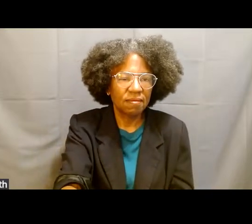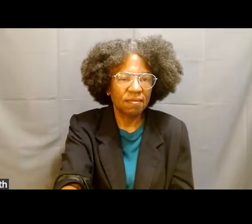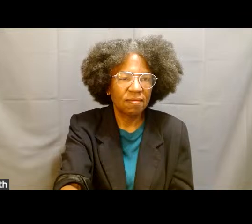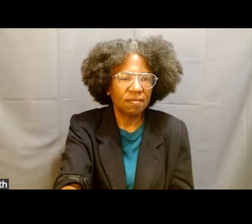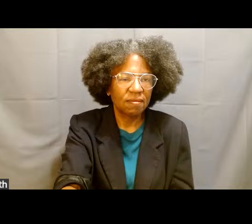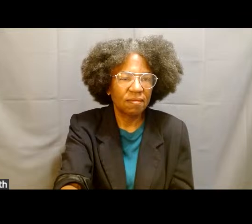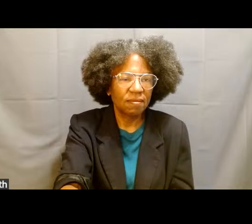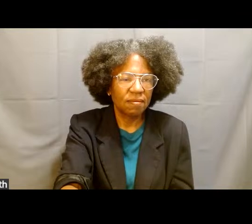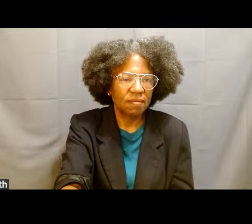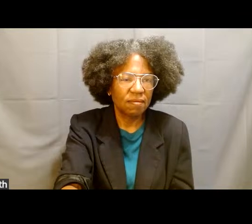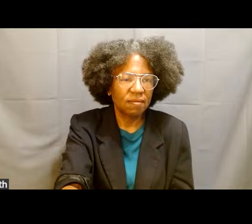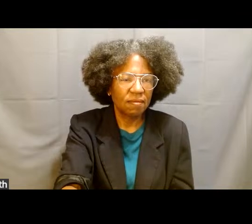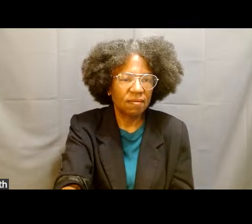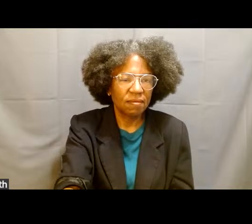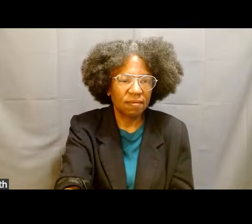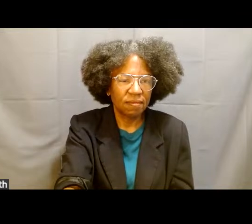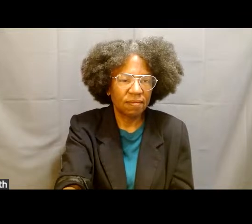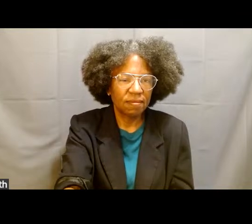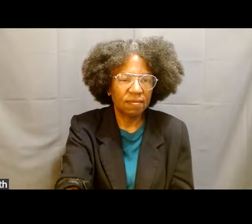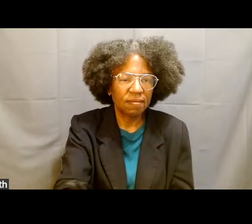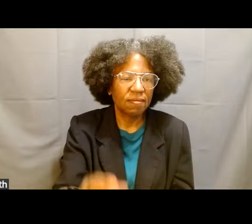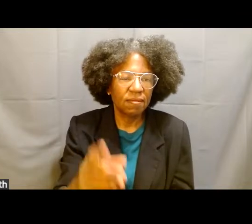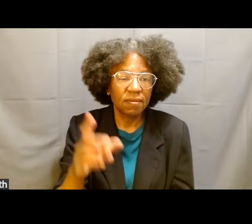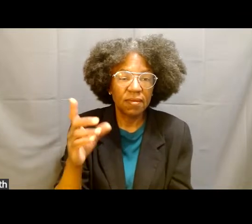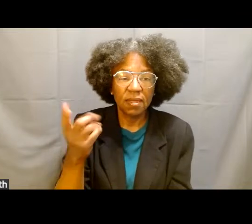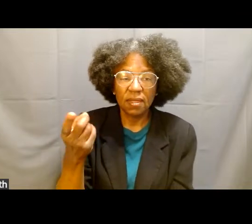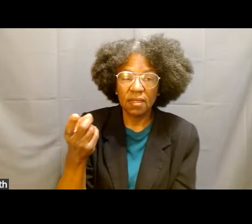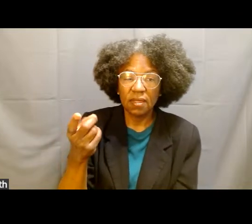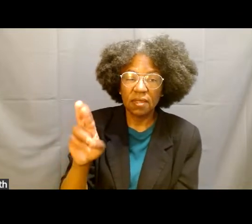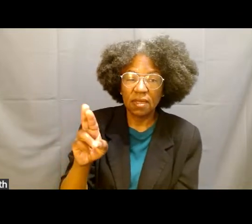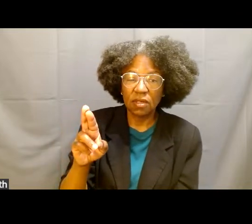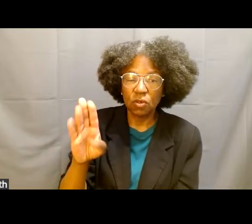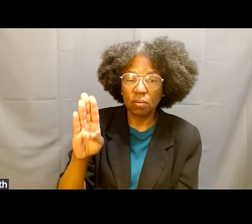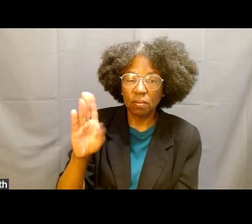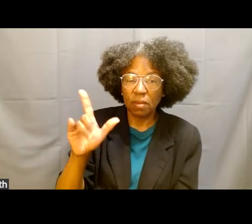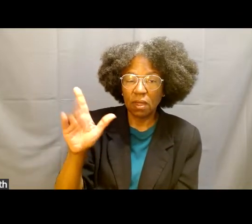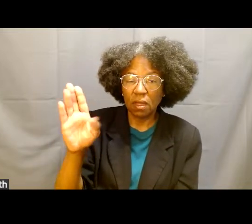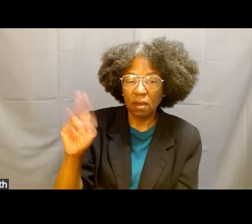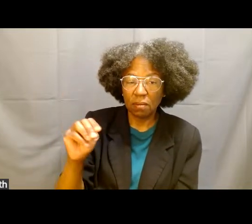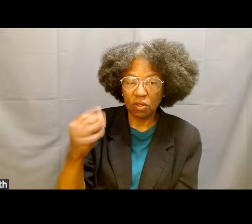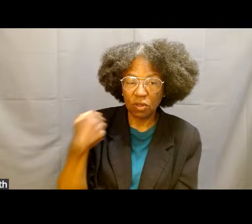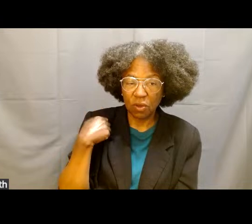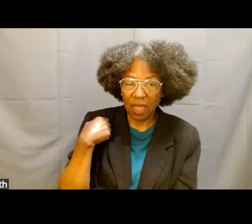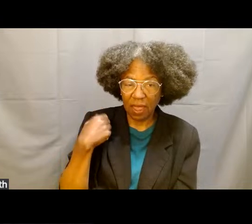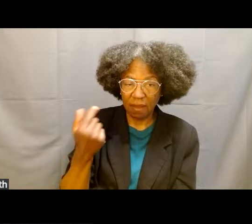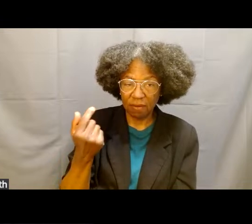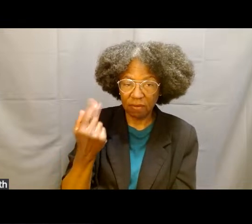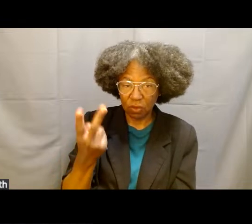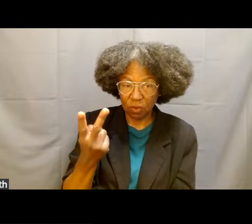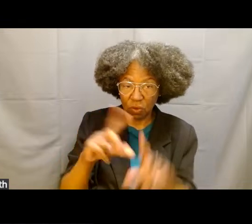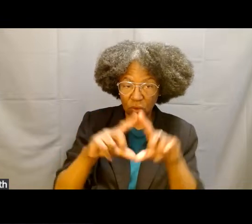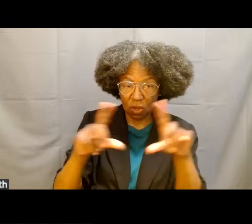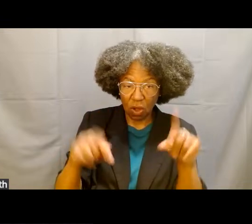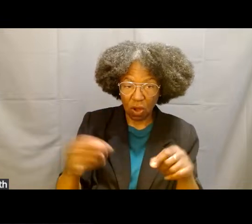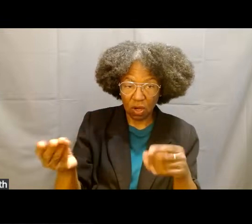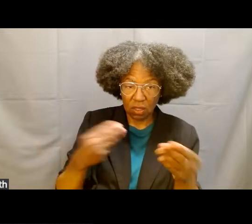So I get Dr. Blum, did you turn in 2 cards or do we have 2 Diana Blums here?